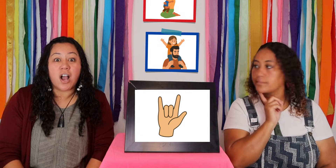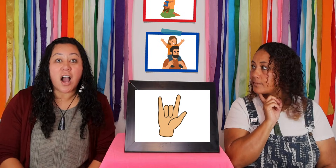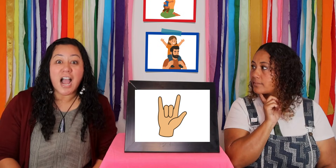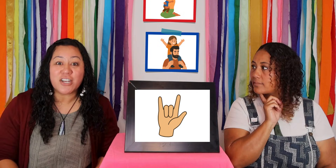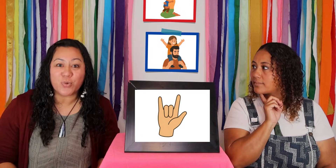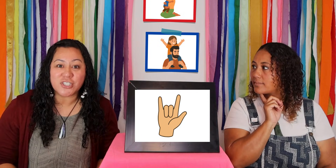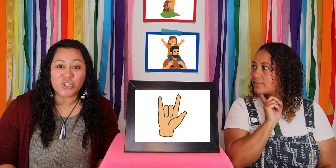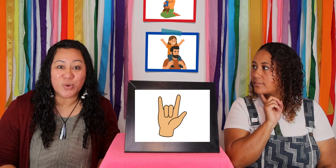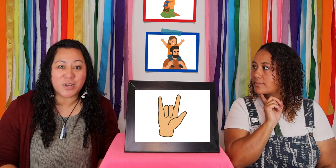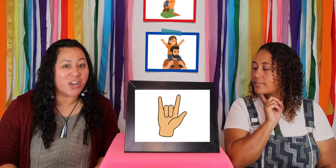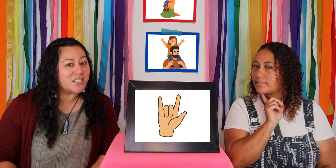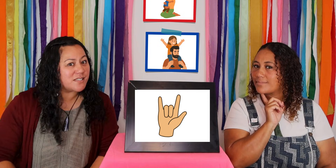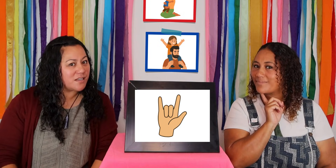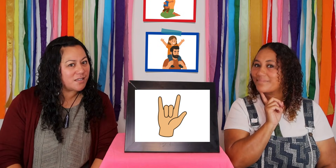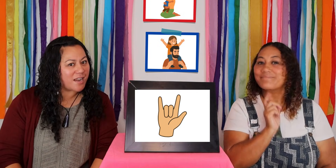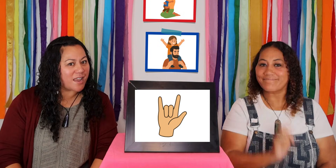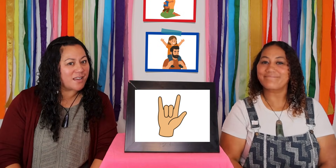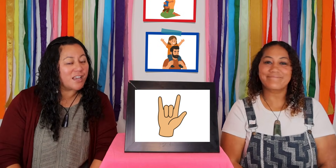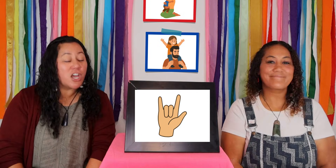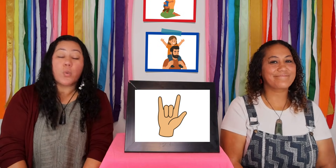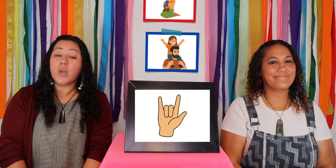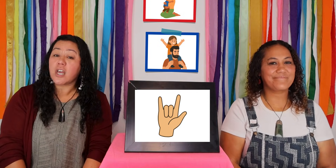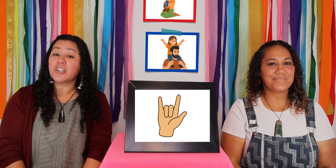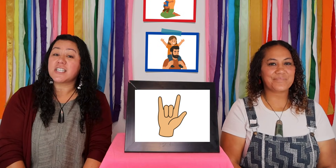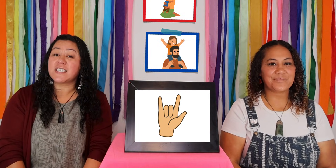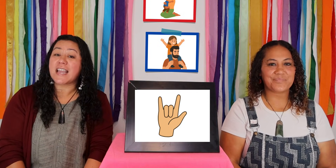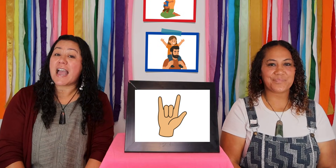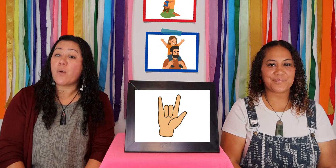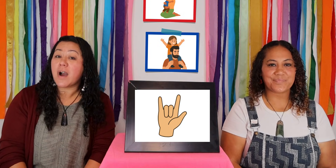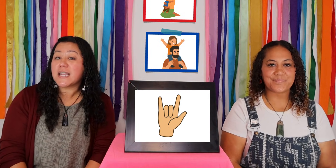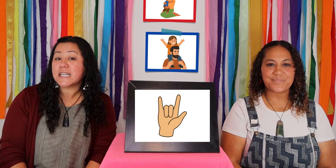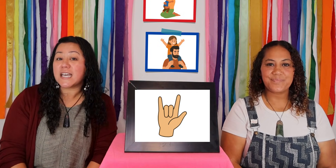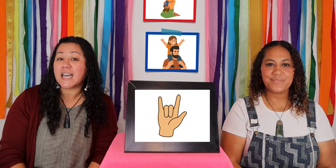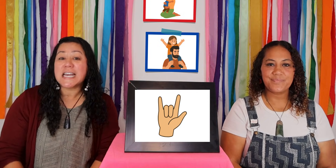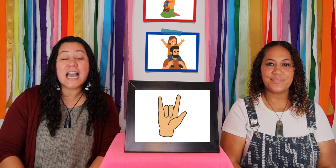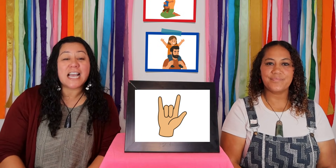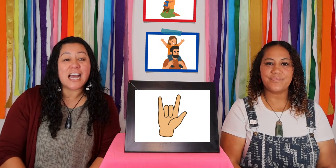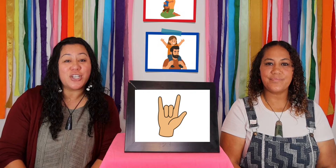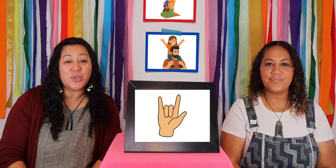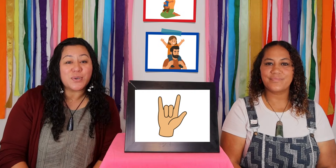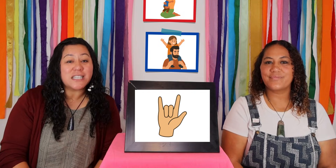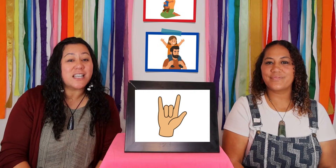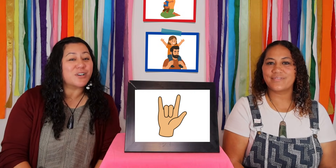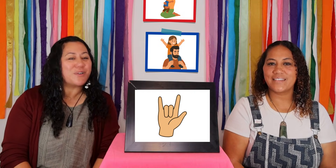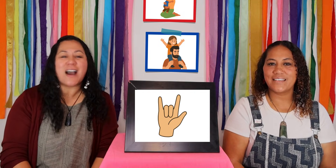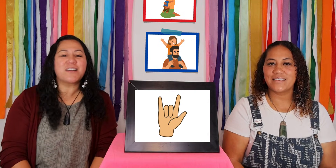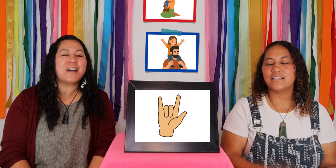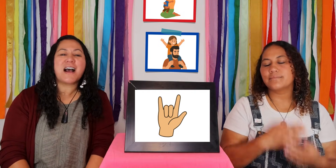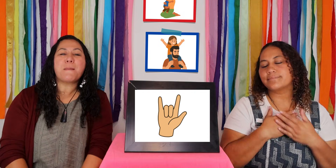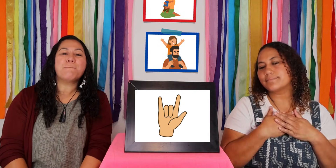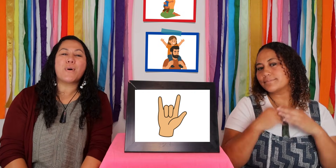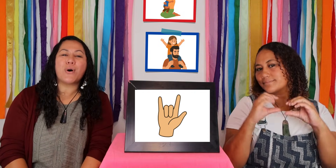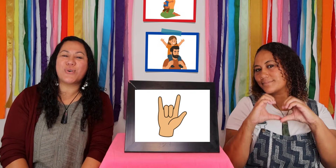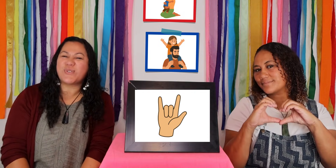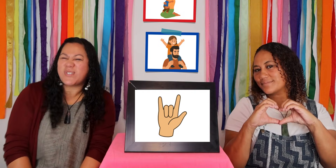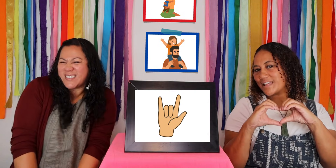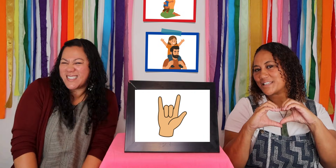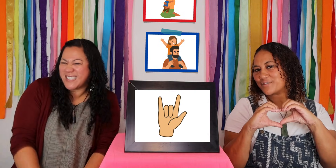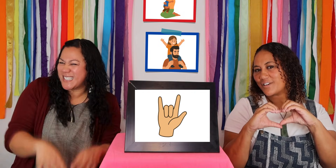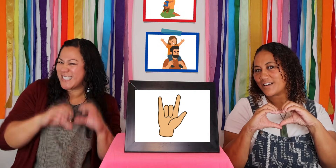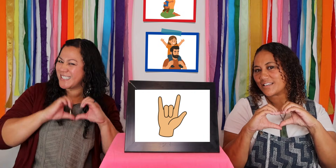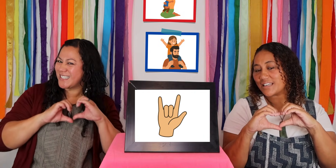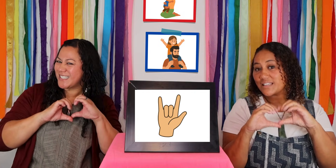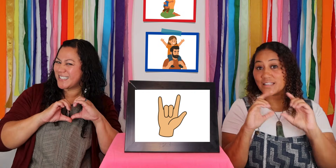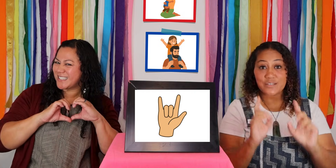Ooh, I know what song we're going to sing today. We're going to sing our waiata, Ka Nui Taku Aroha Mo.